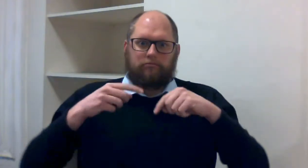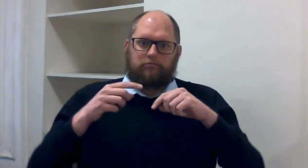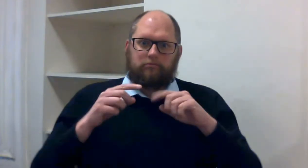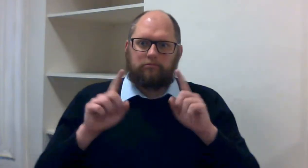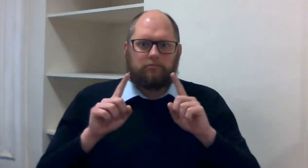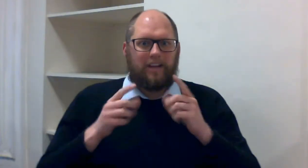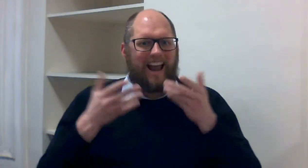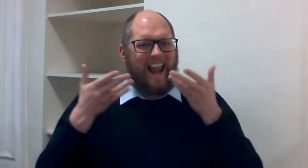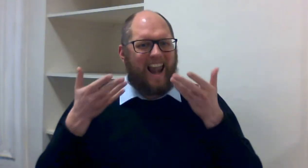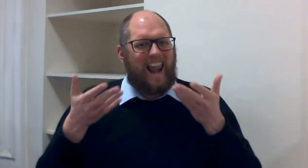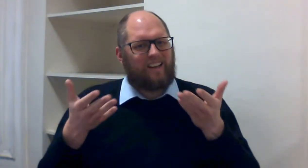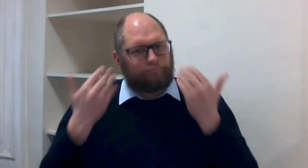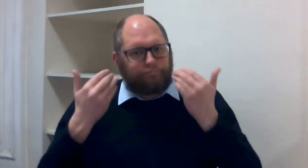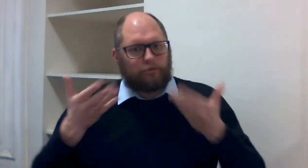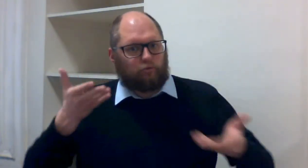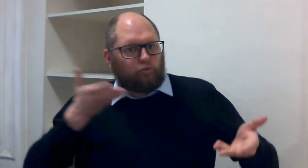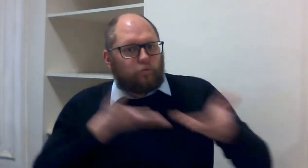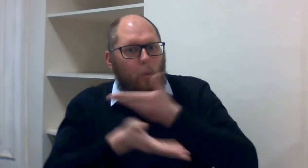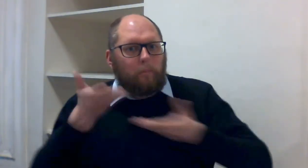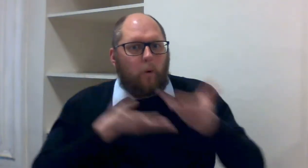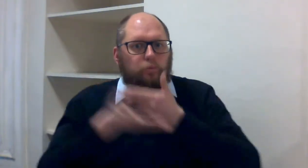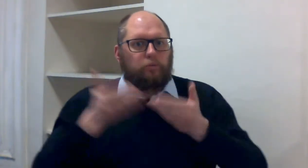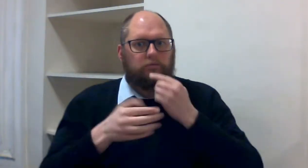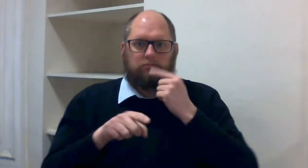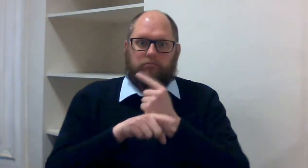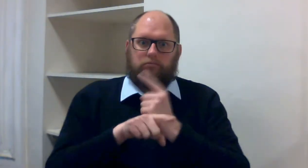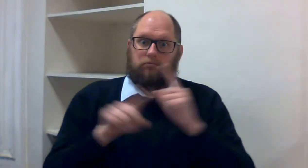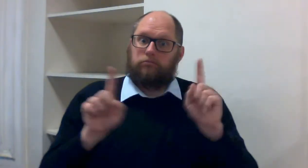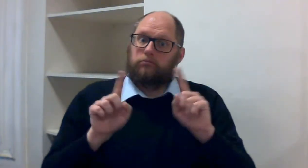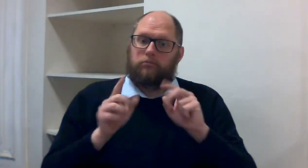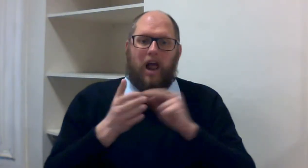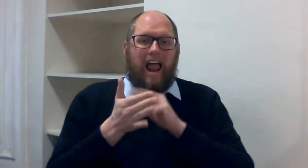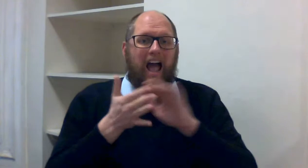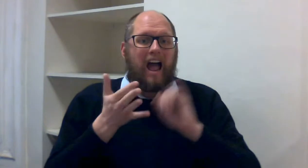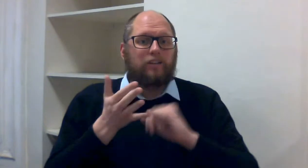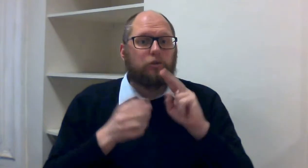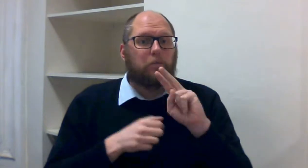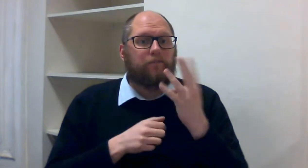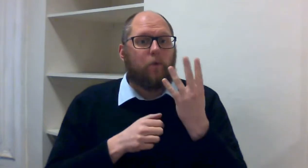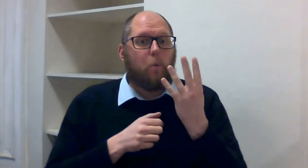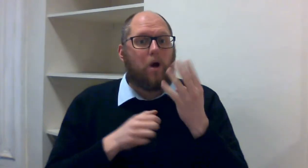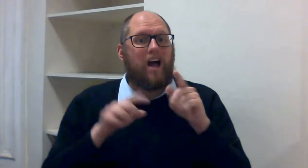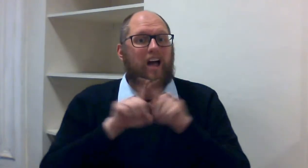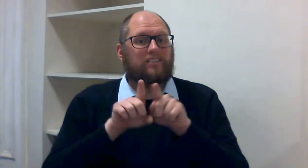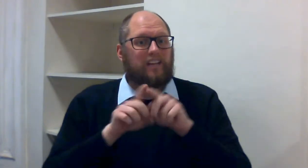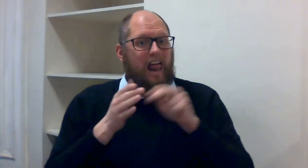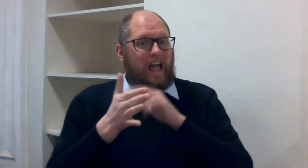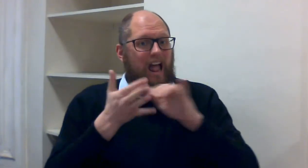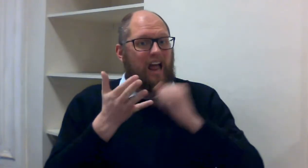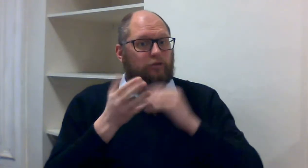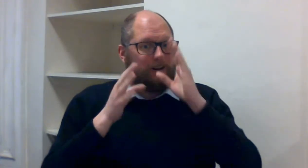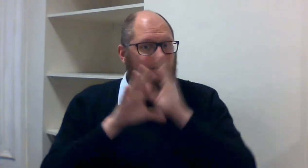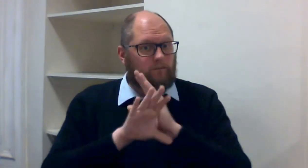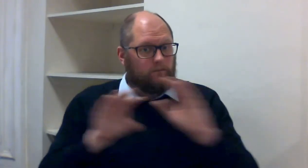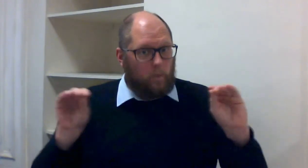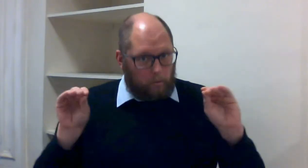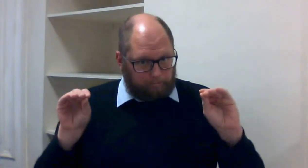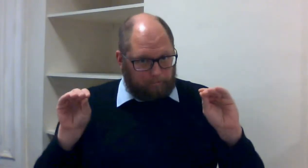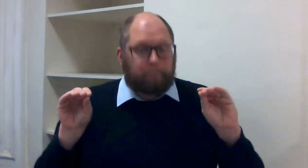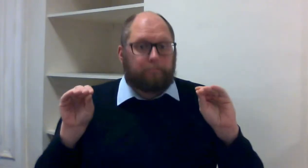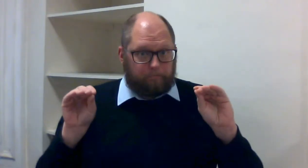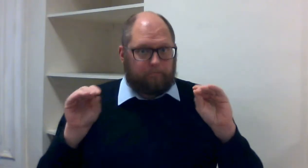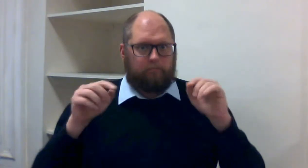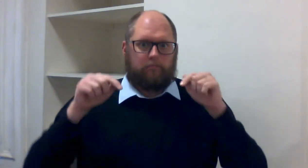Hello and welcome to our discussion this evening. Let's talk about